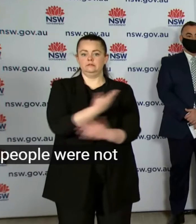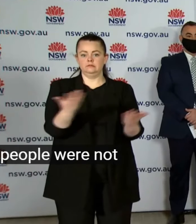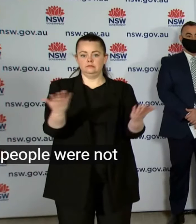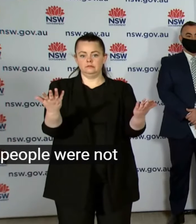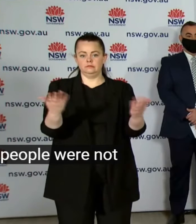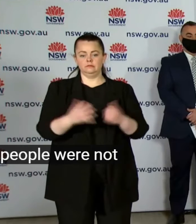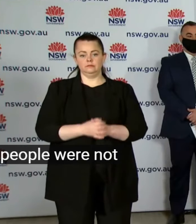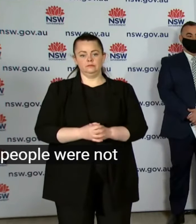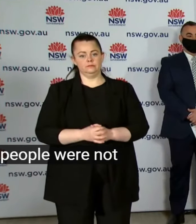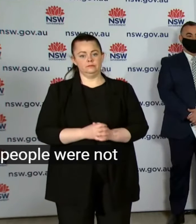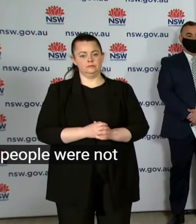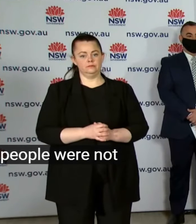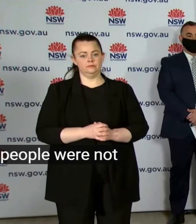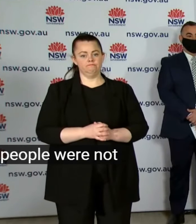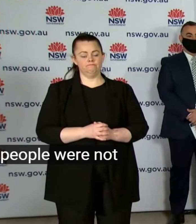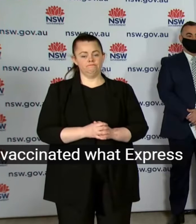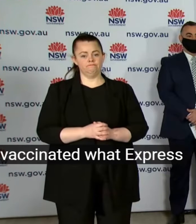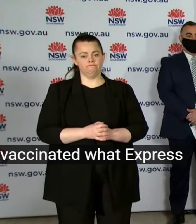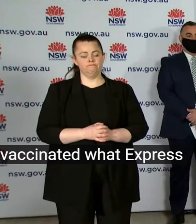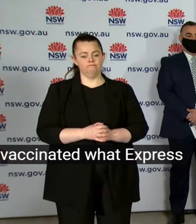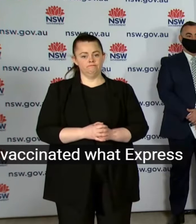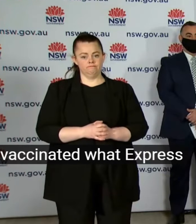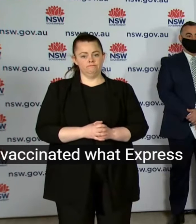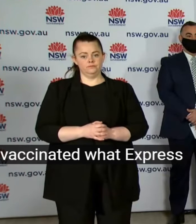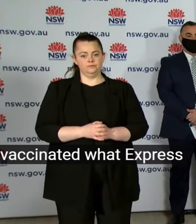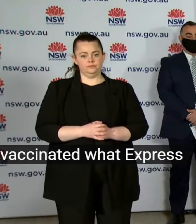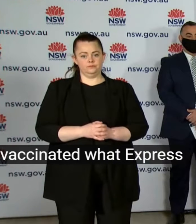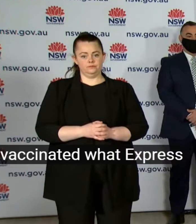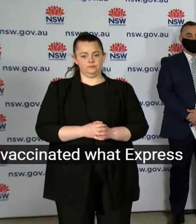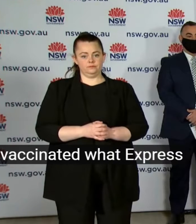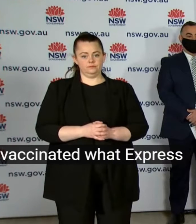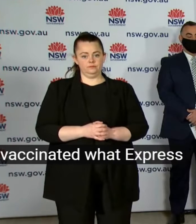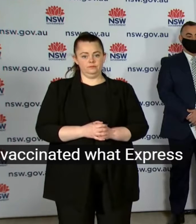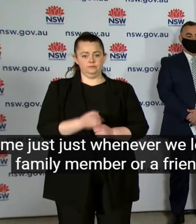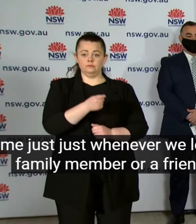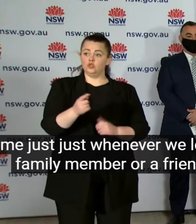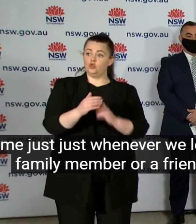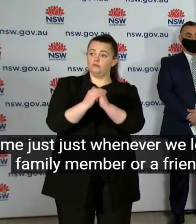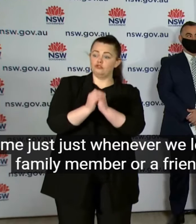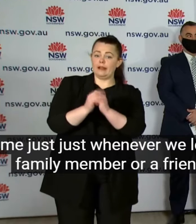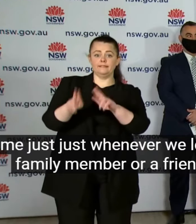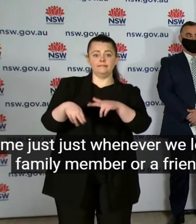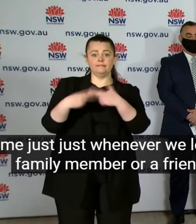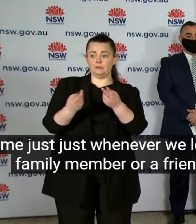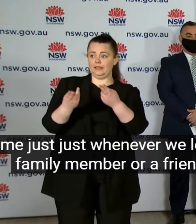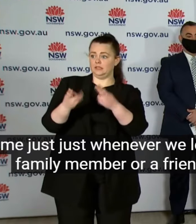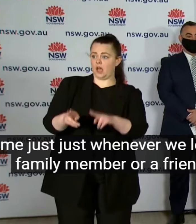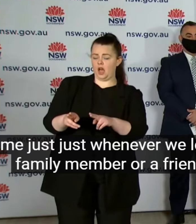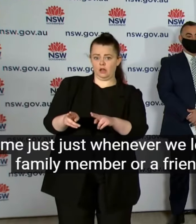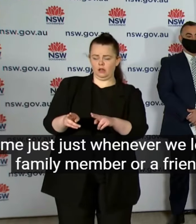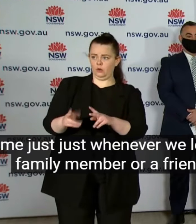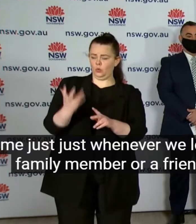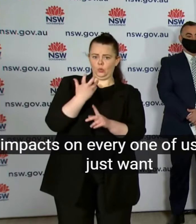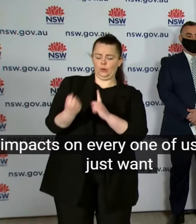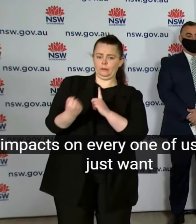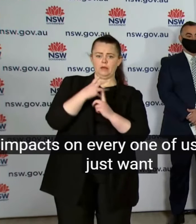I want to express, it's just whenever we lose a family member or a friend, it impacts on every one of us. And I just